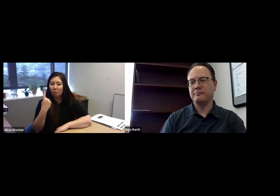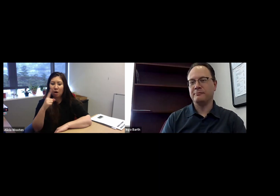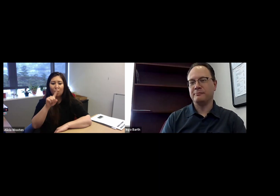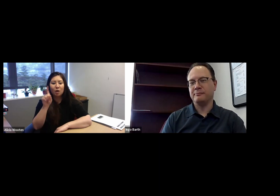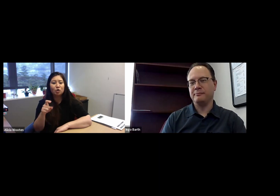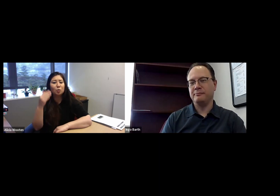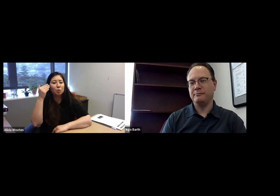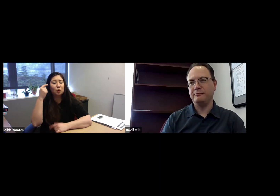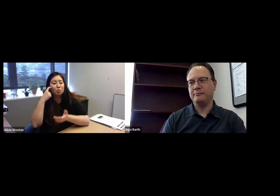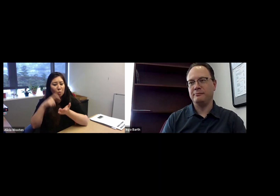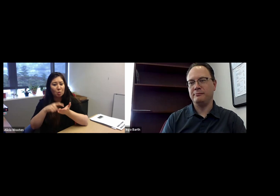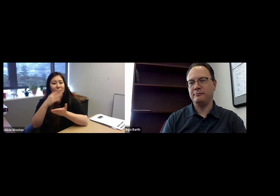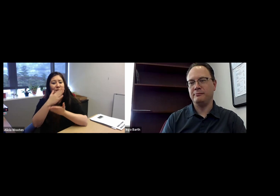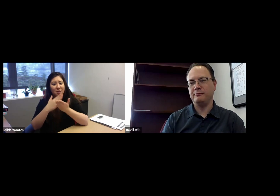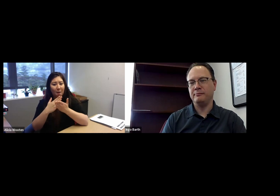Okay.